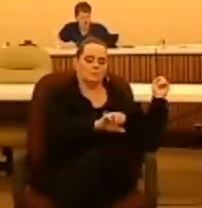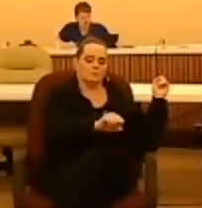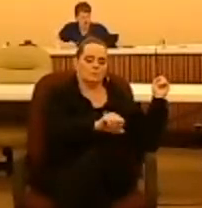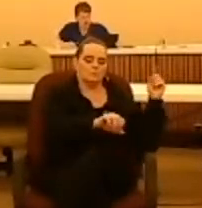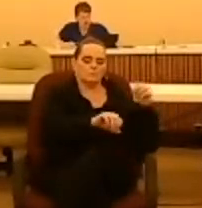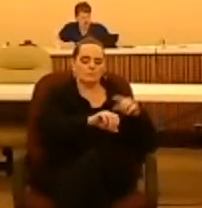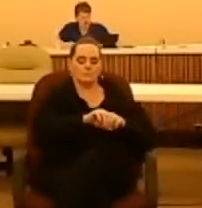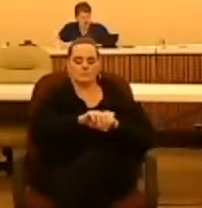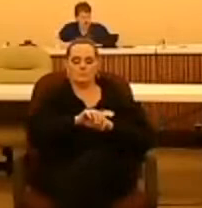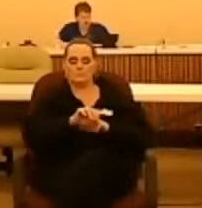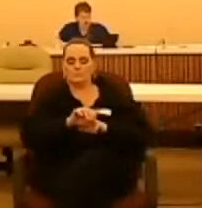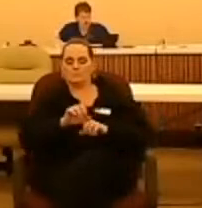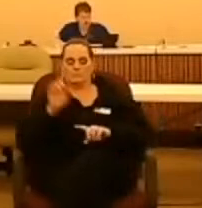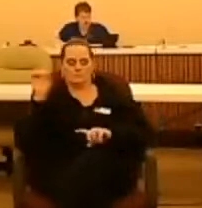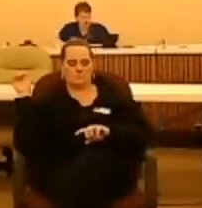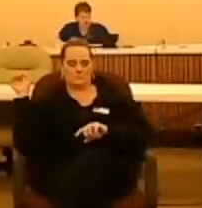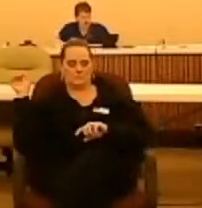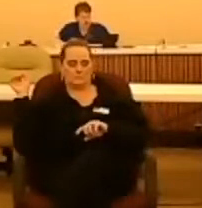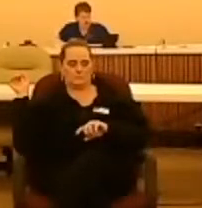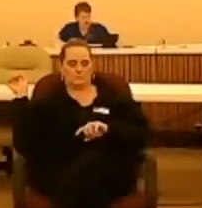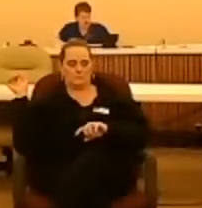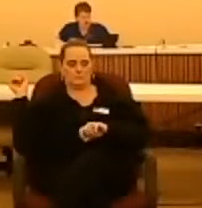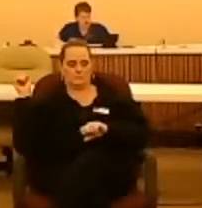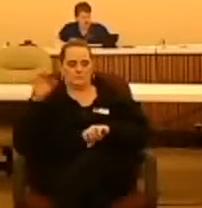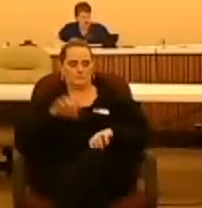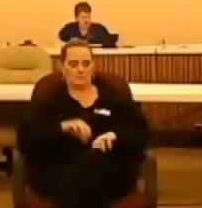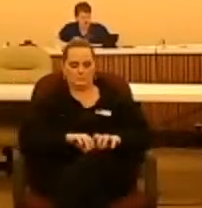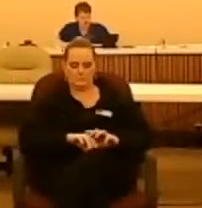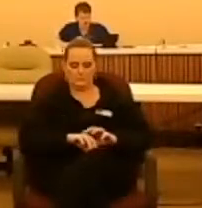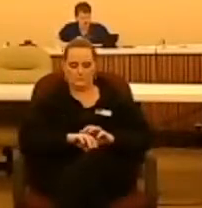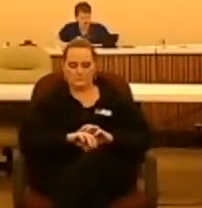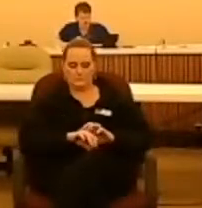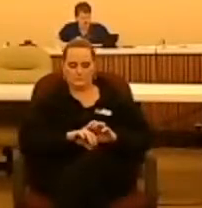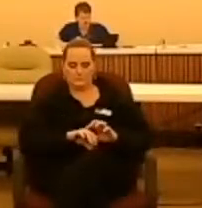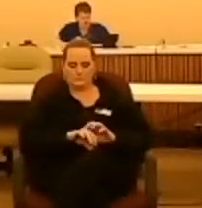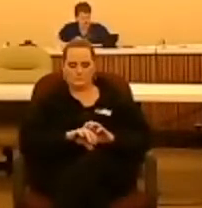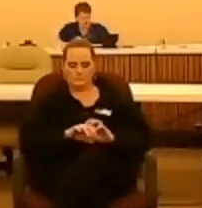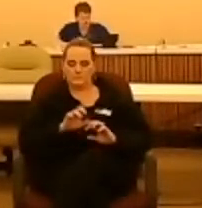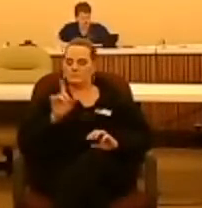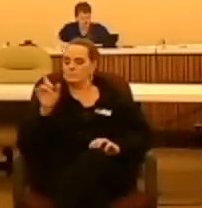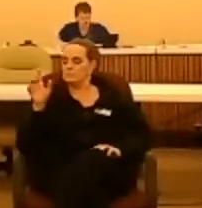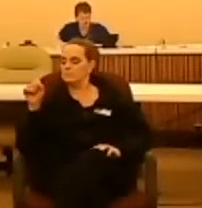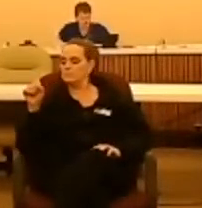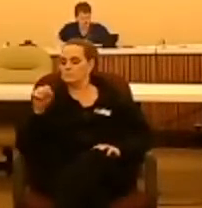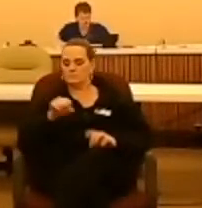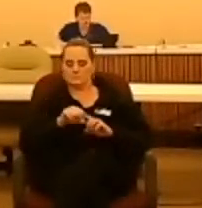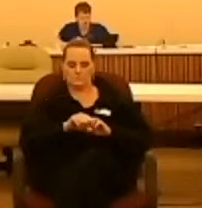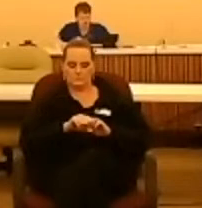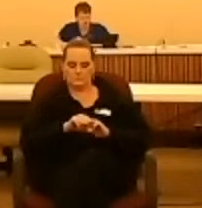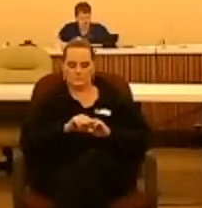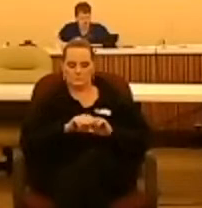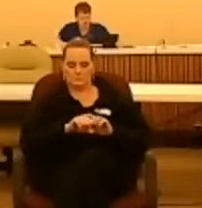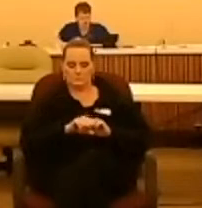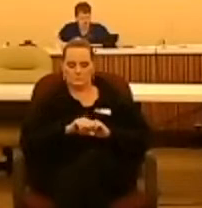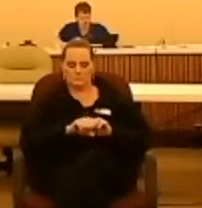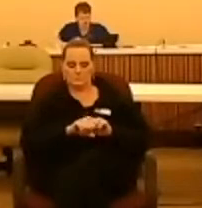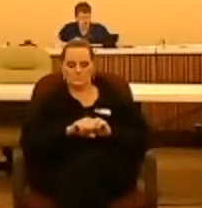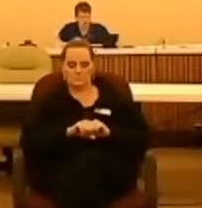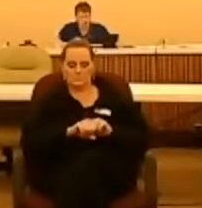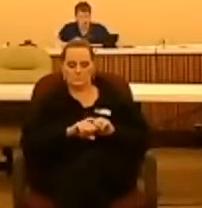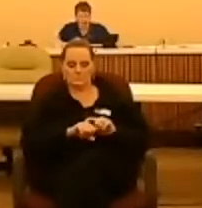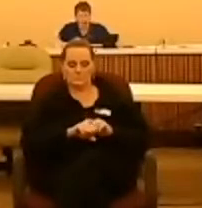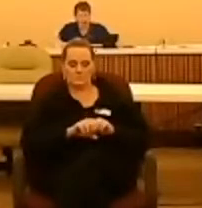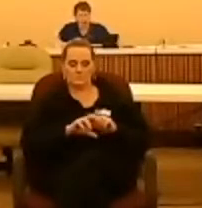Aye. Councilmember Safranek, Aye. Councilmember Bolzner, Aye. Supervisor